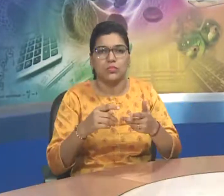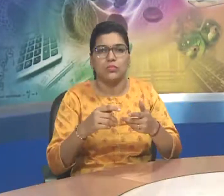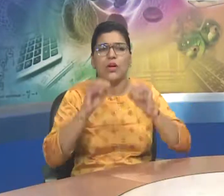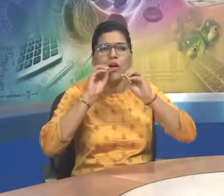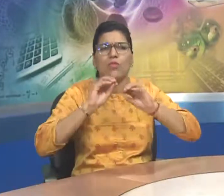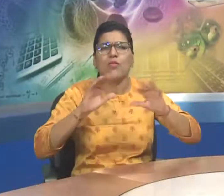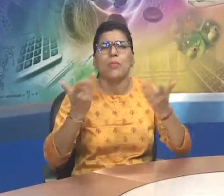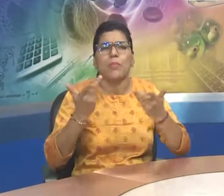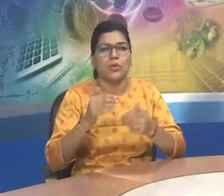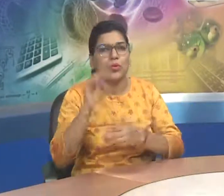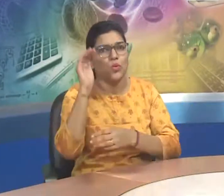Disseminating